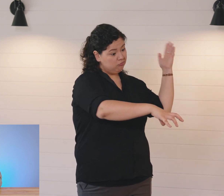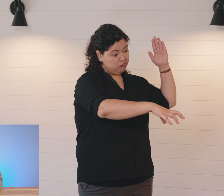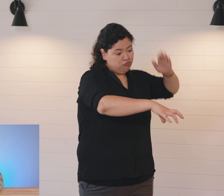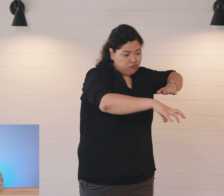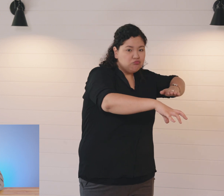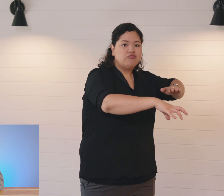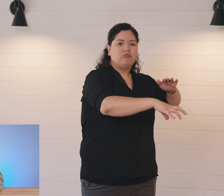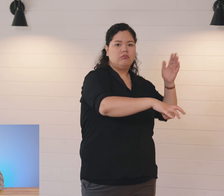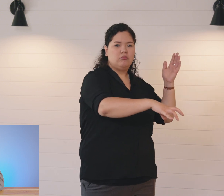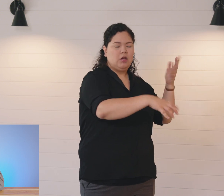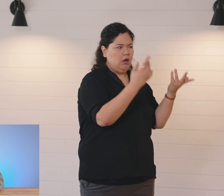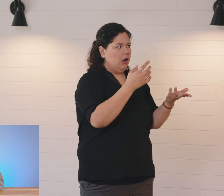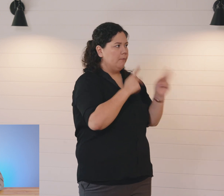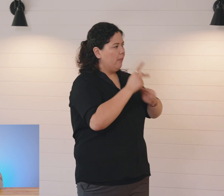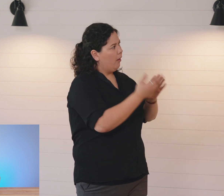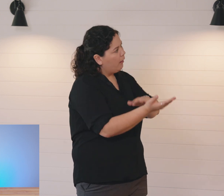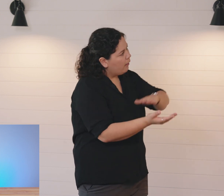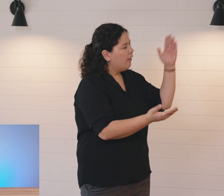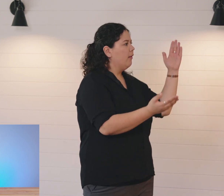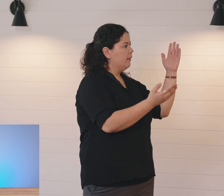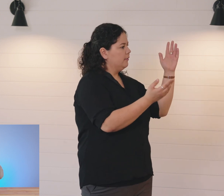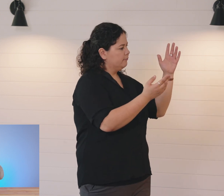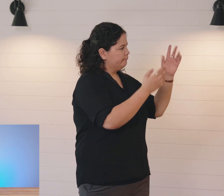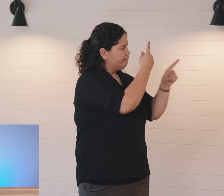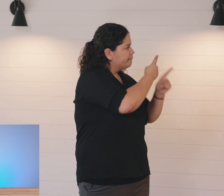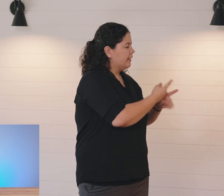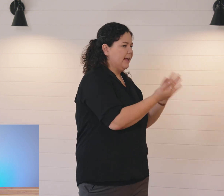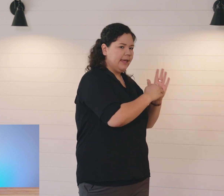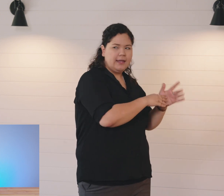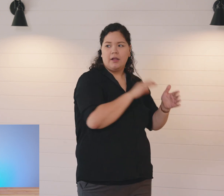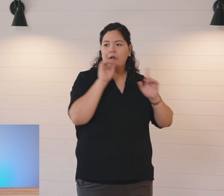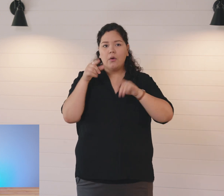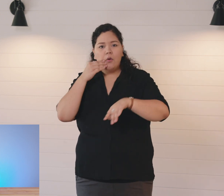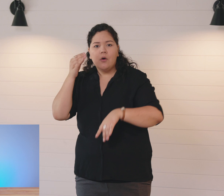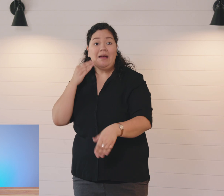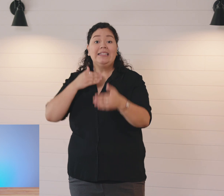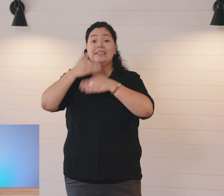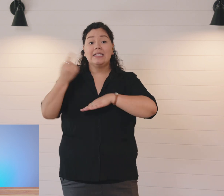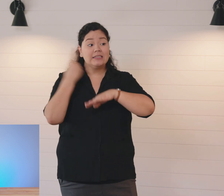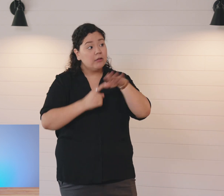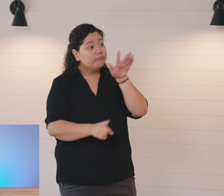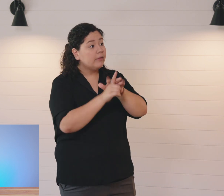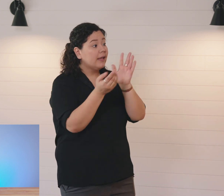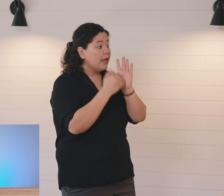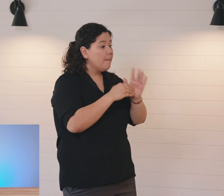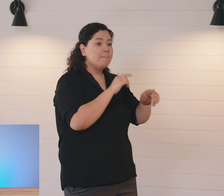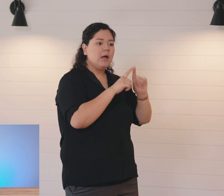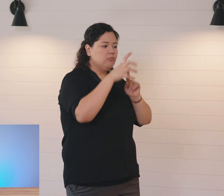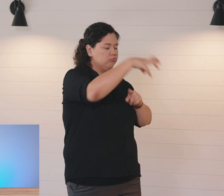they go back home, they come back the next day. This time, Dagon's bowing down in front of the ark, but his hands and his head are cut off.